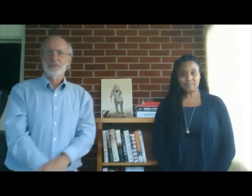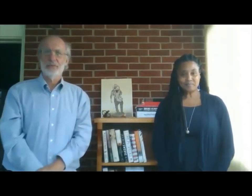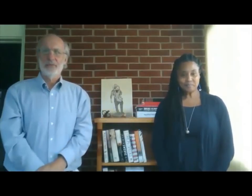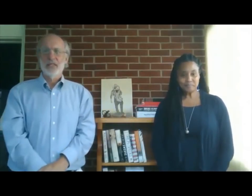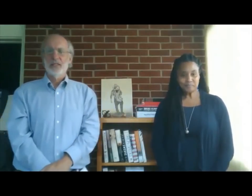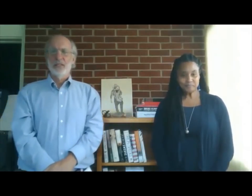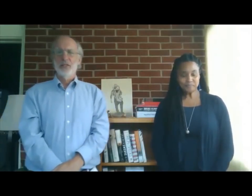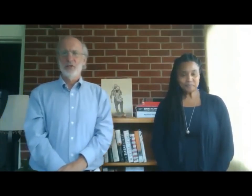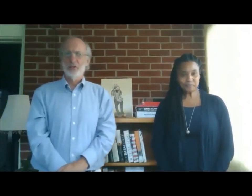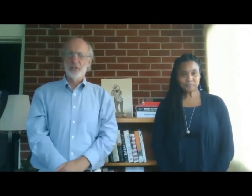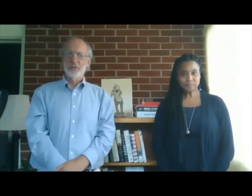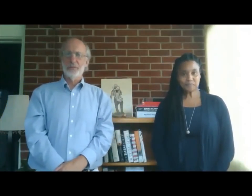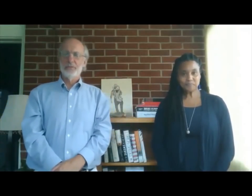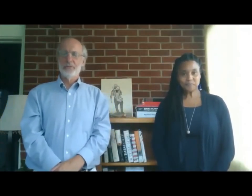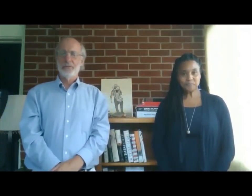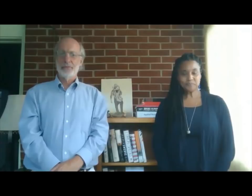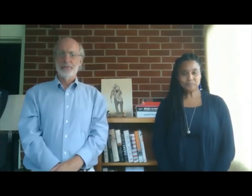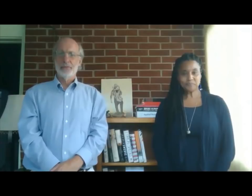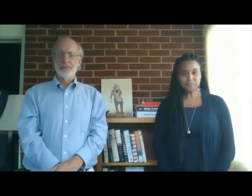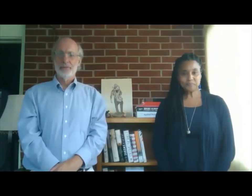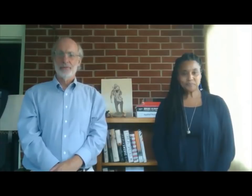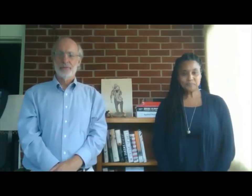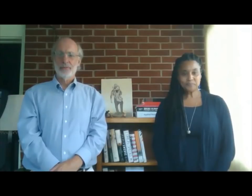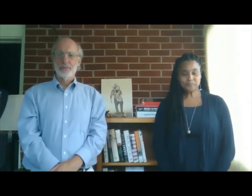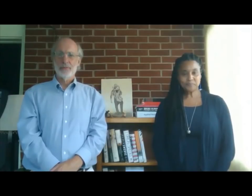Swing. Your turn.